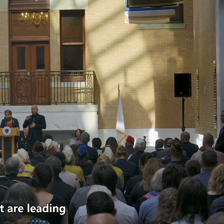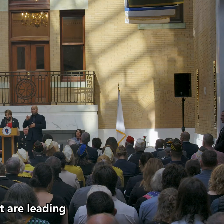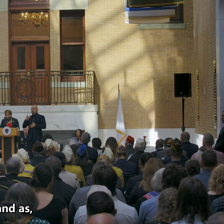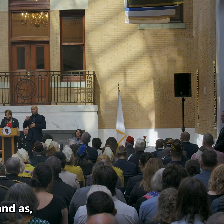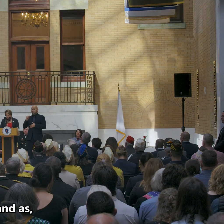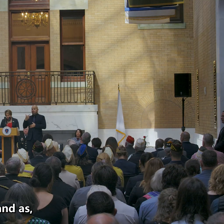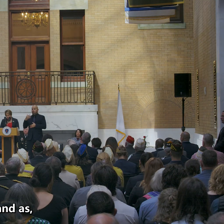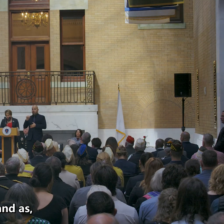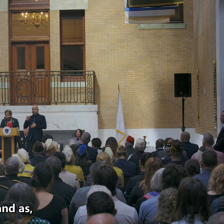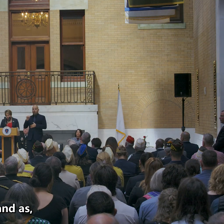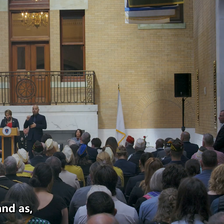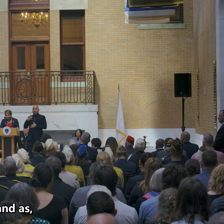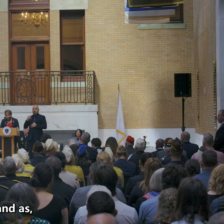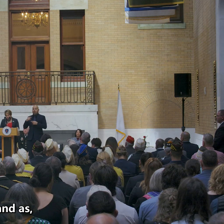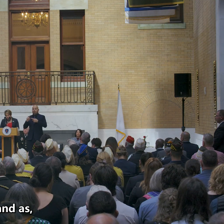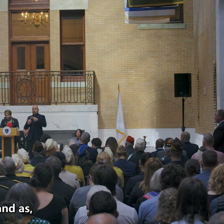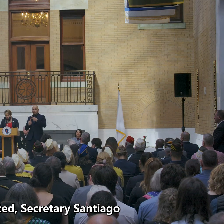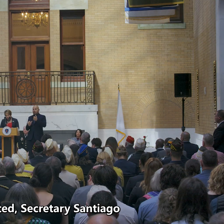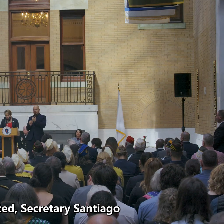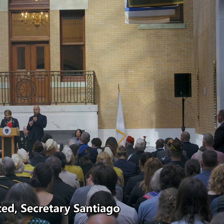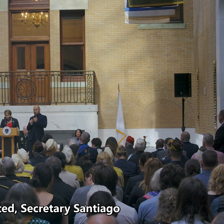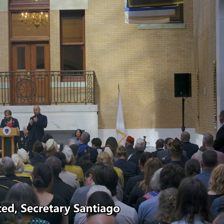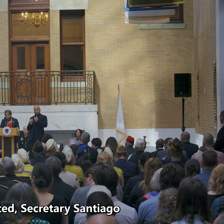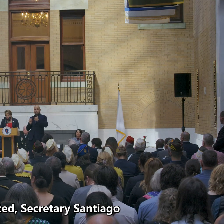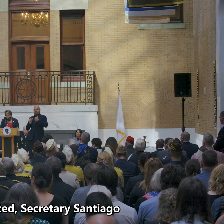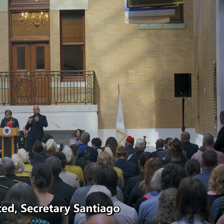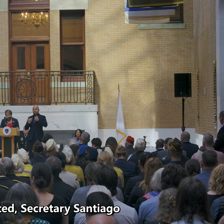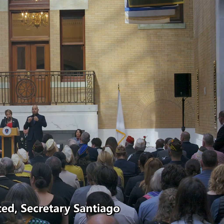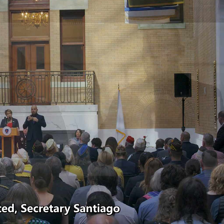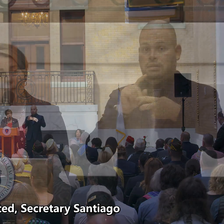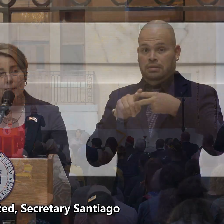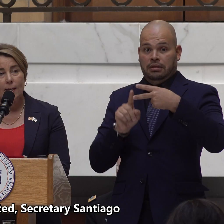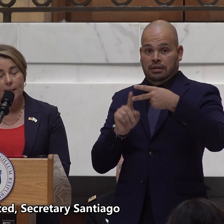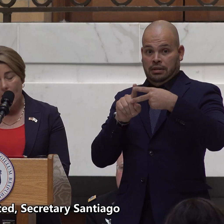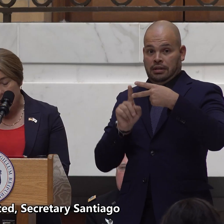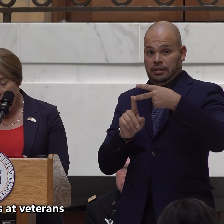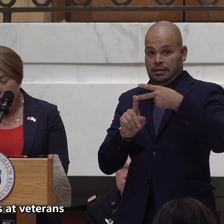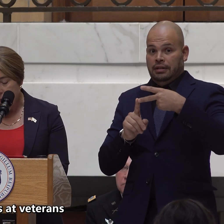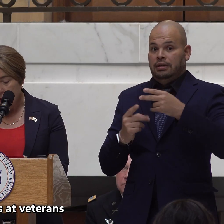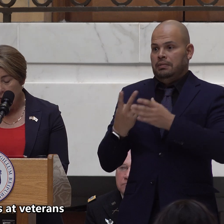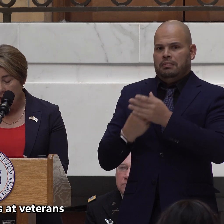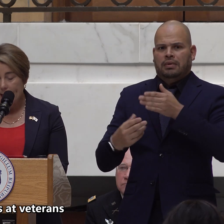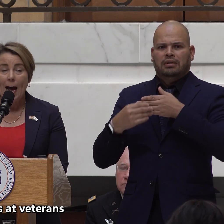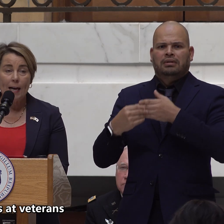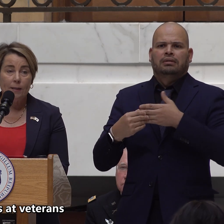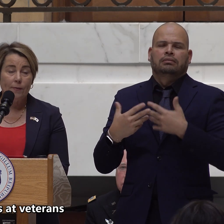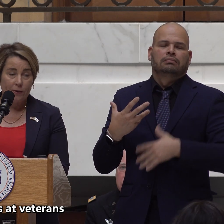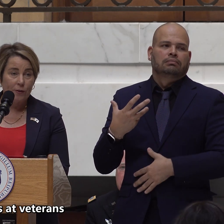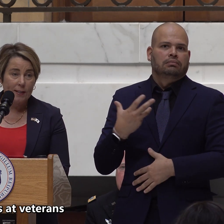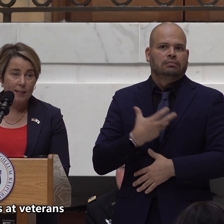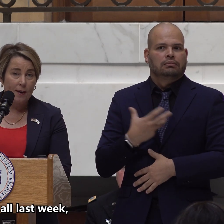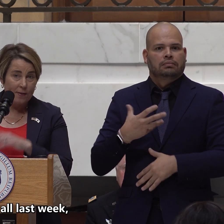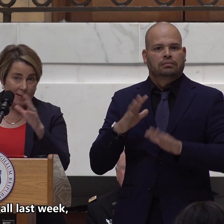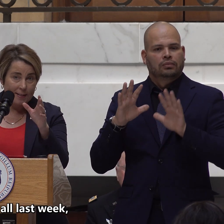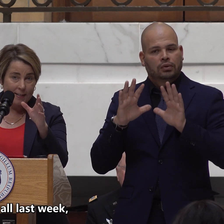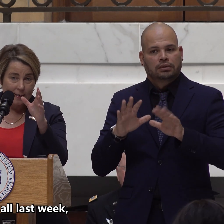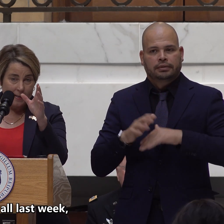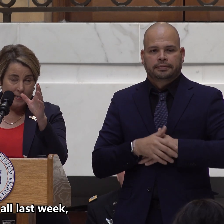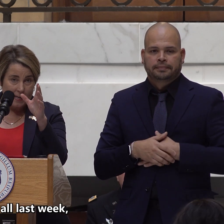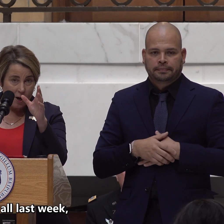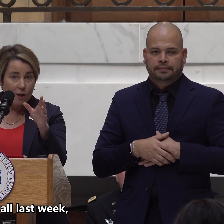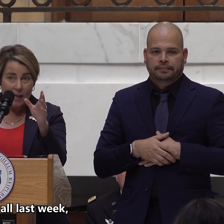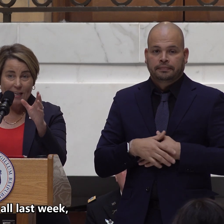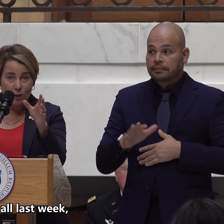are leading. And as the deputy noted, Secretary Santiago was at veterans